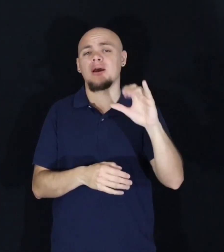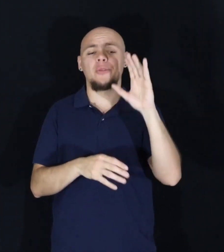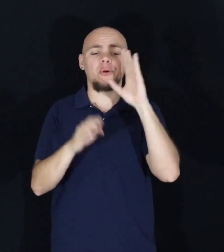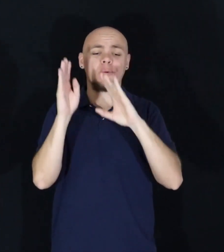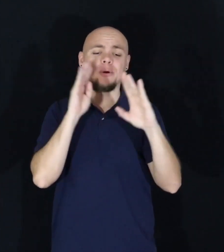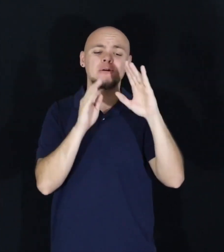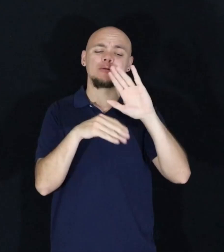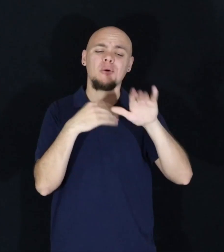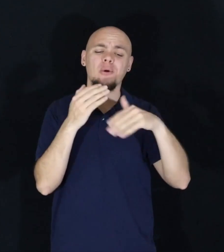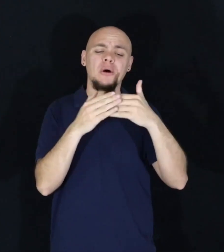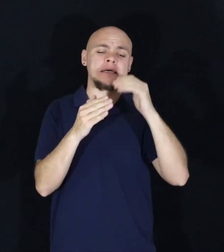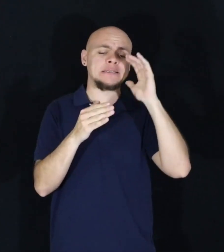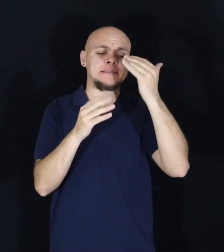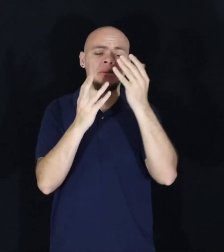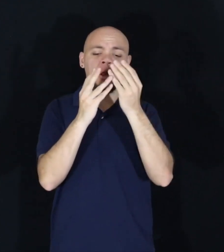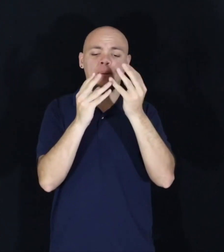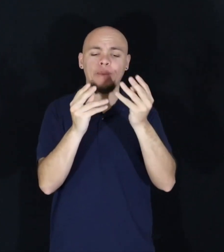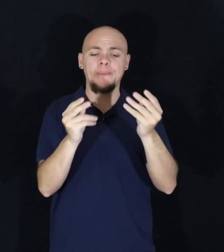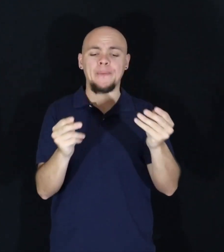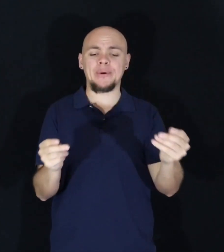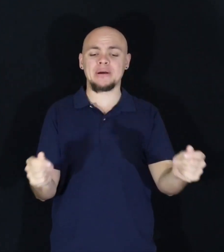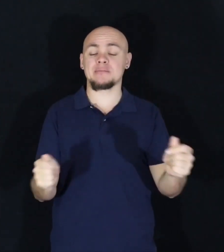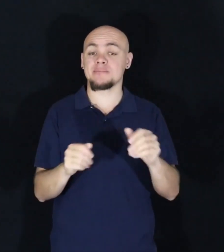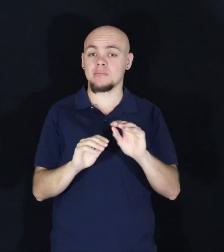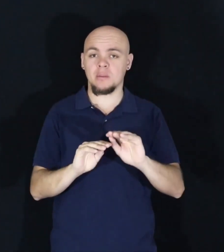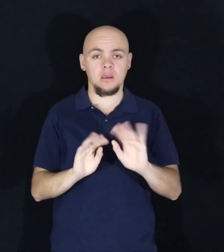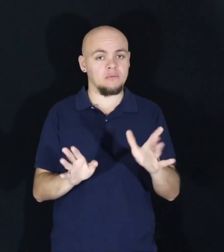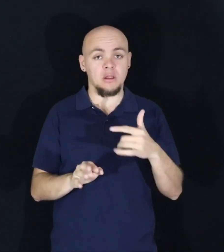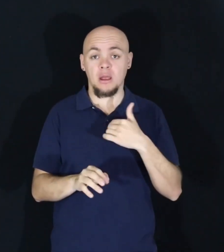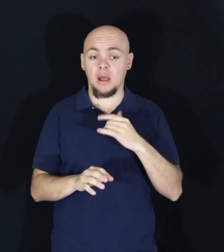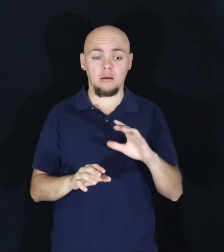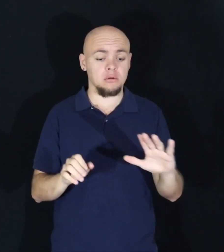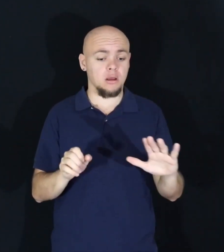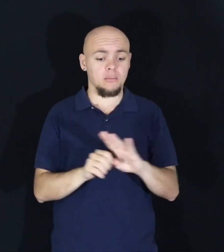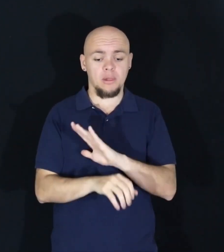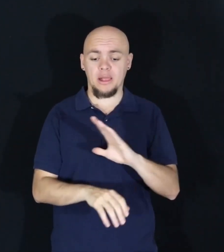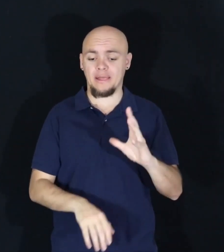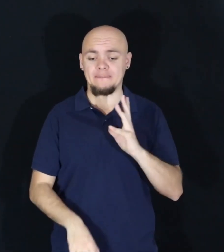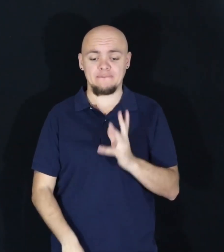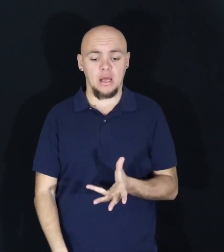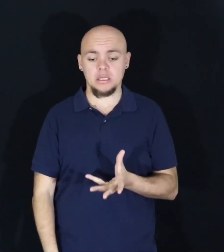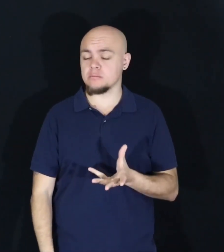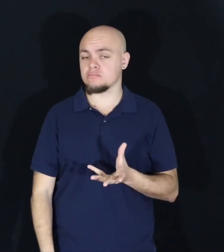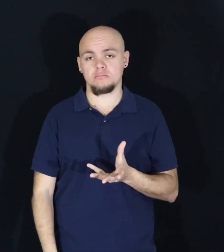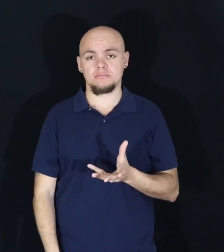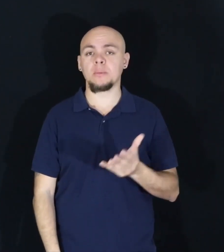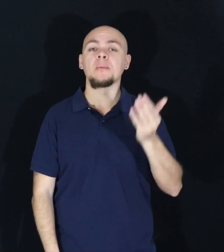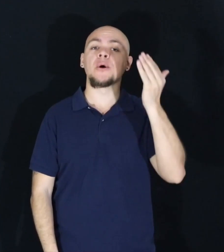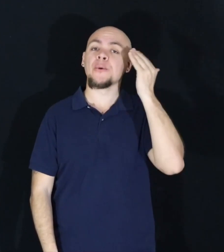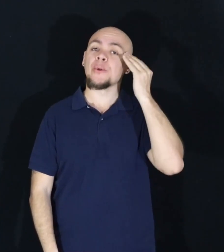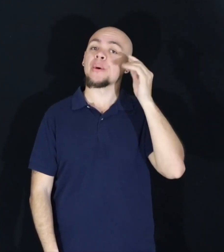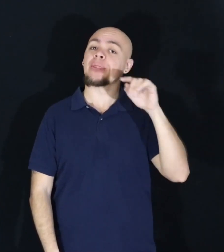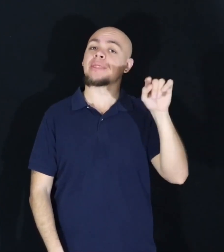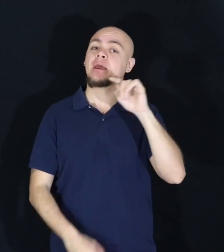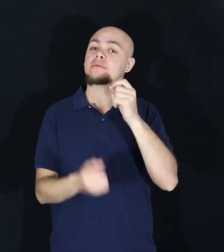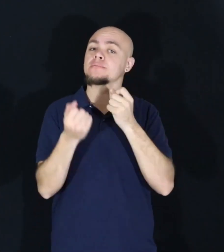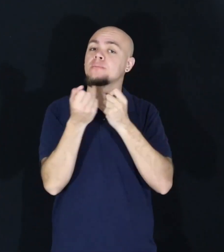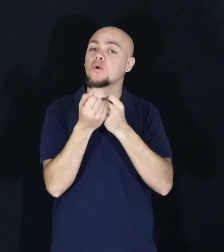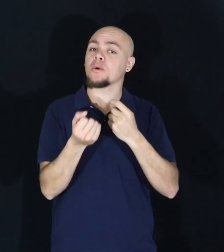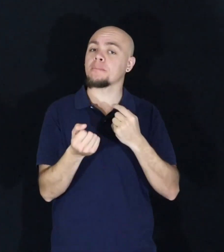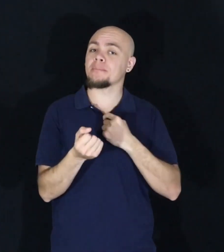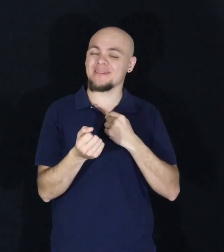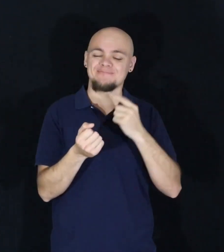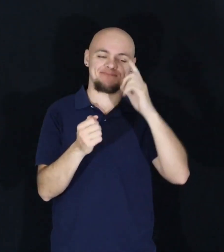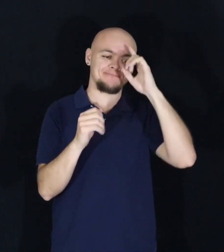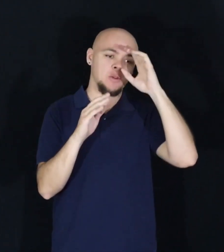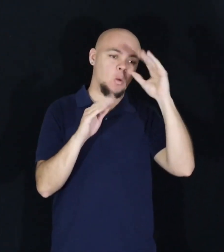away from me. I was obviously not completely fine, but to know that they were there for me fostered a sense of hope